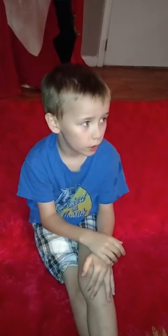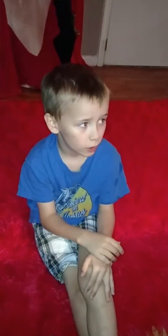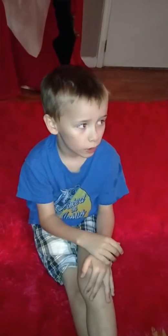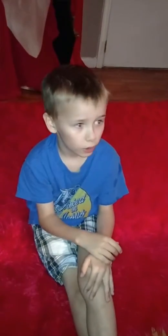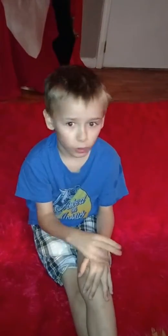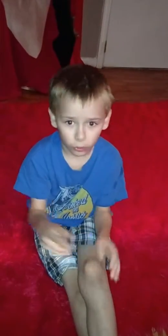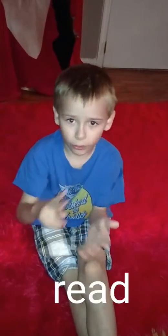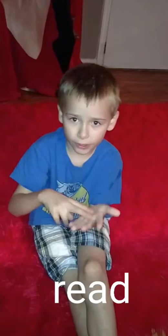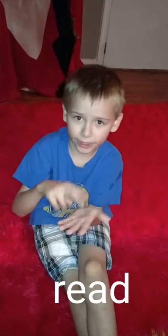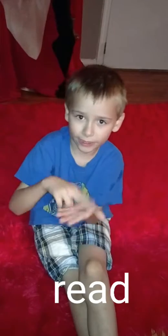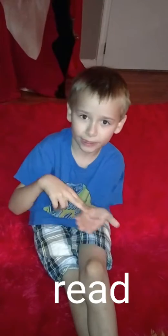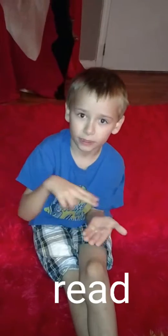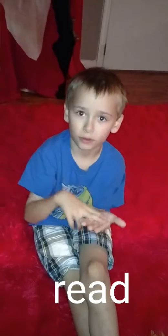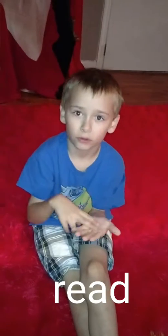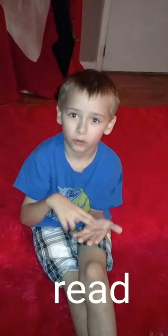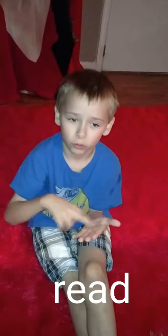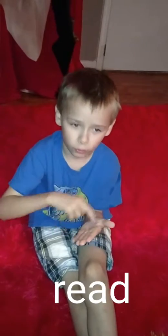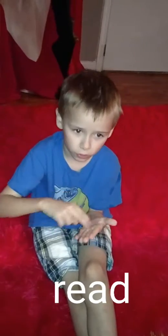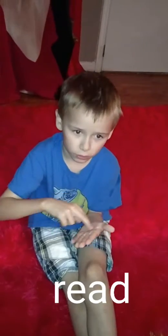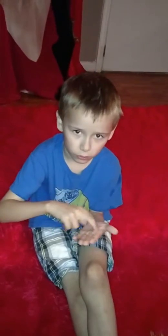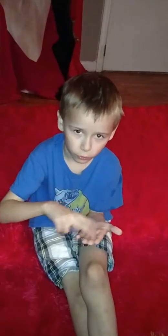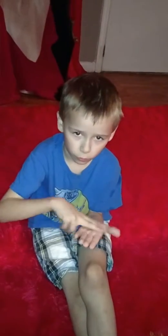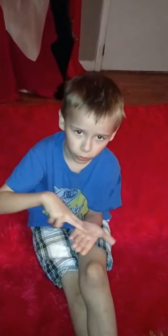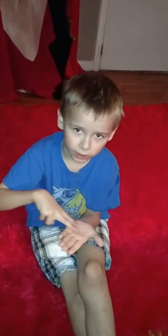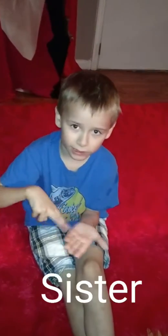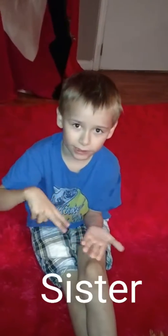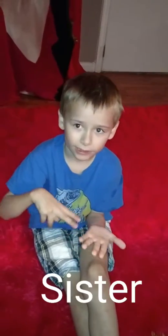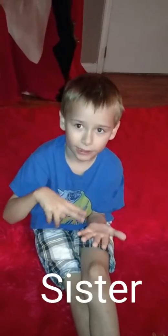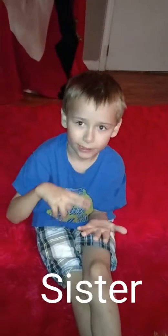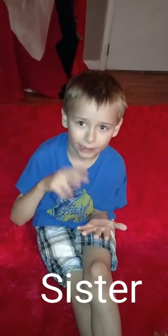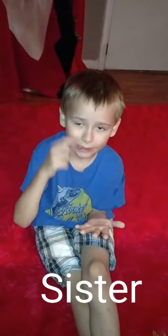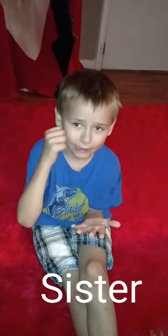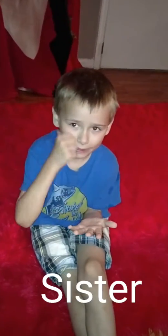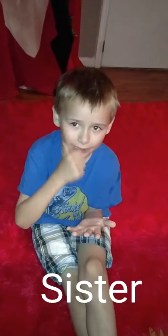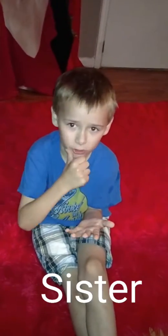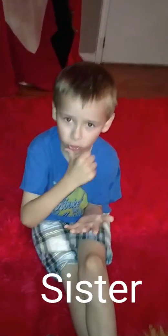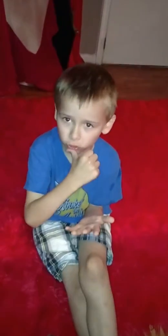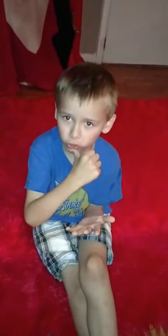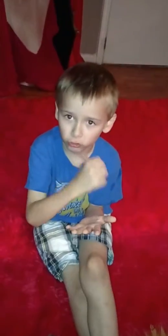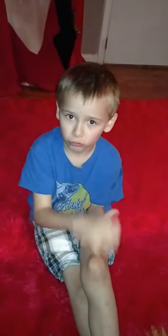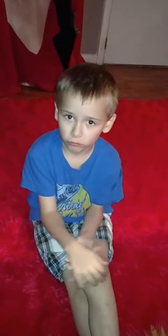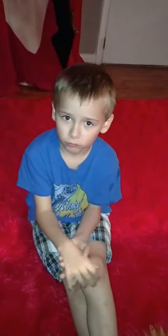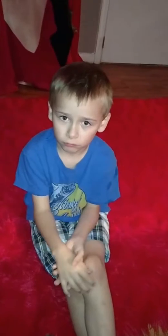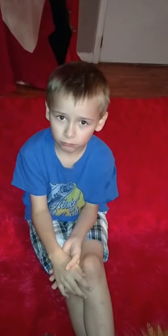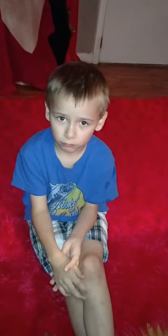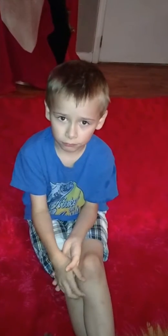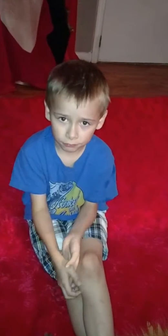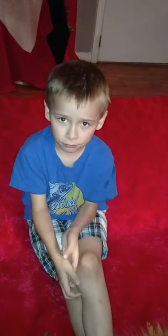sign read, sign sister, sign